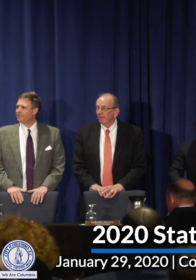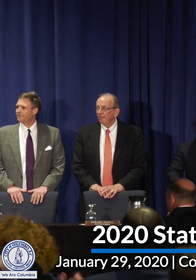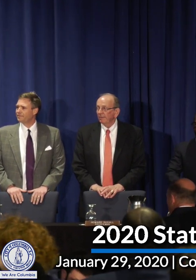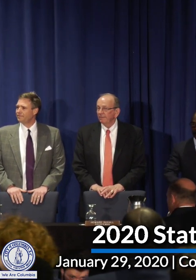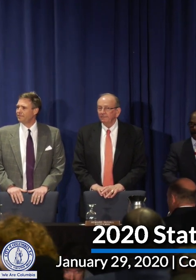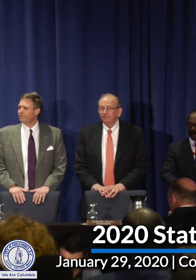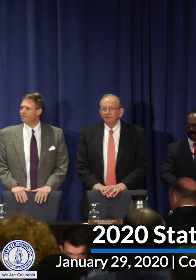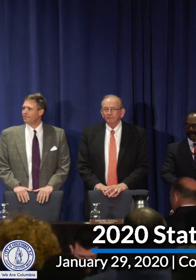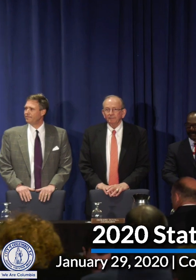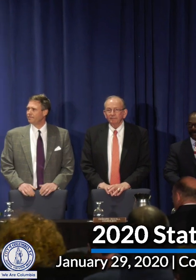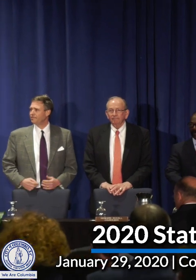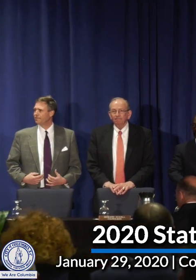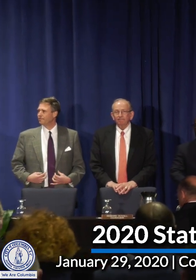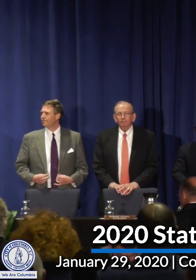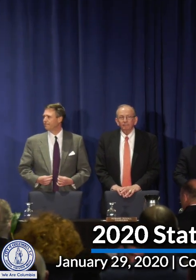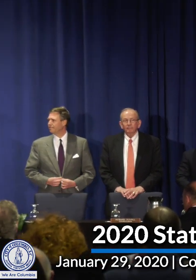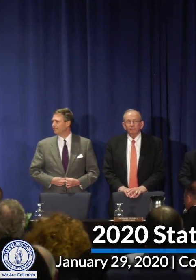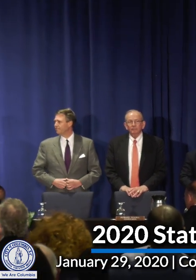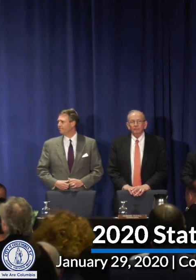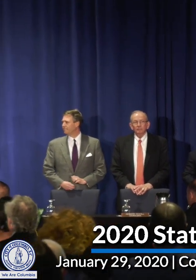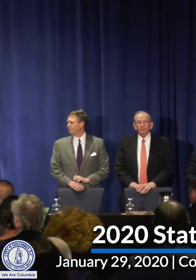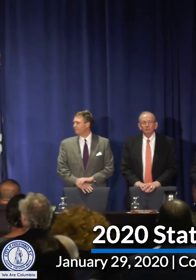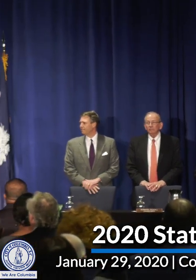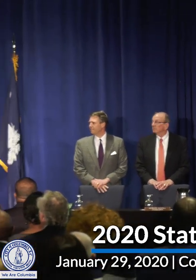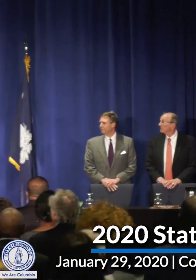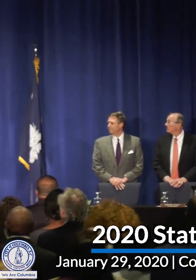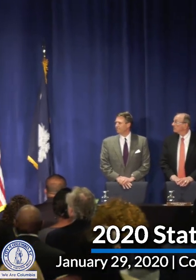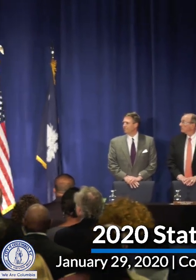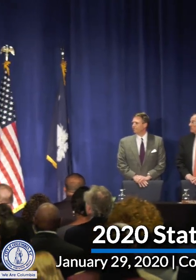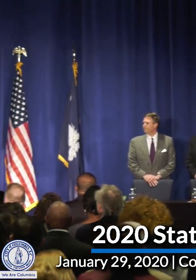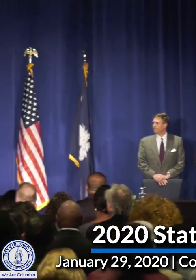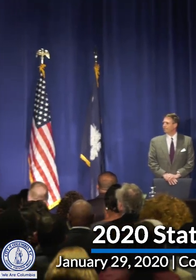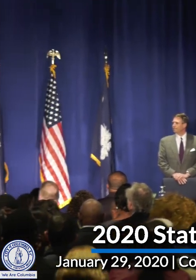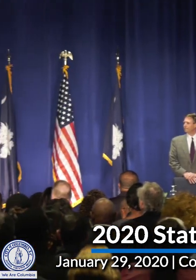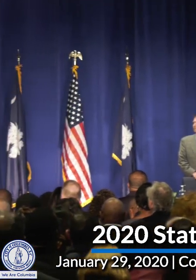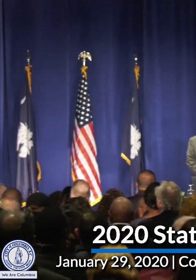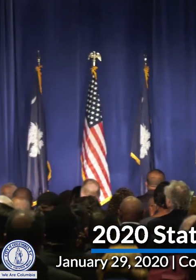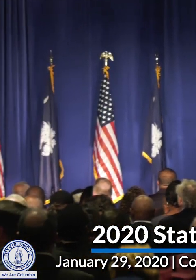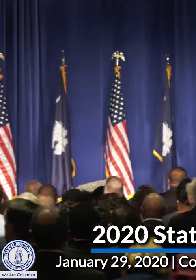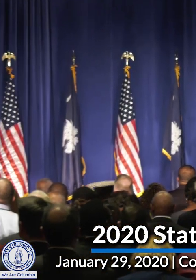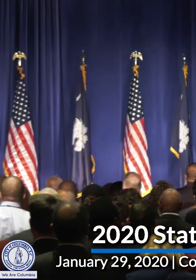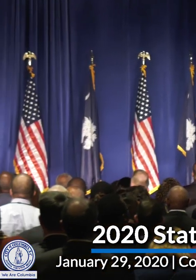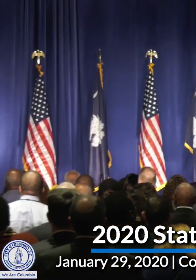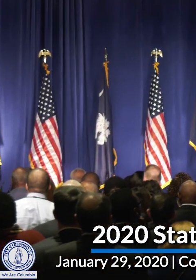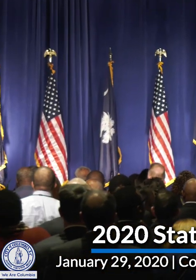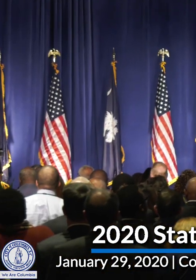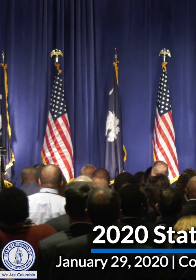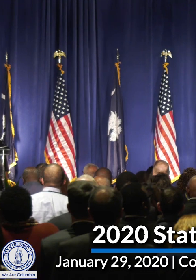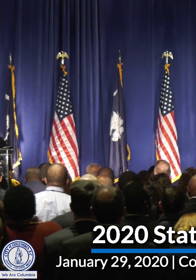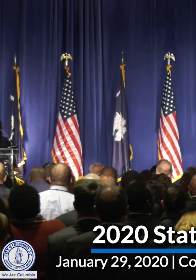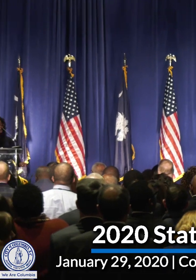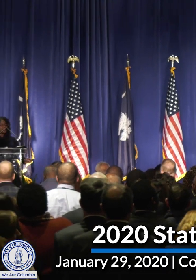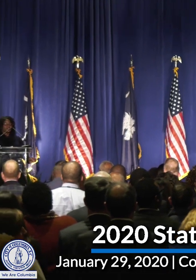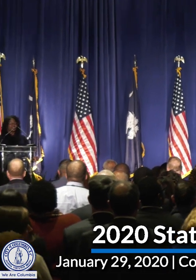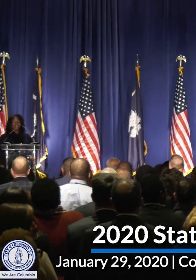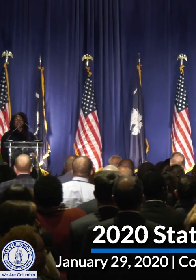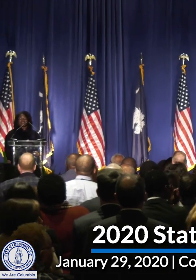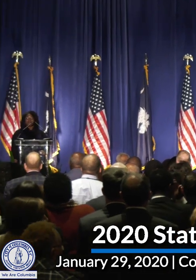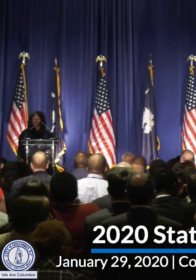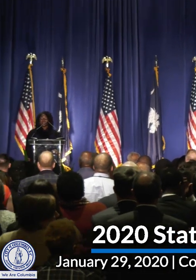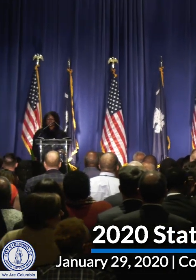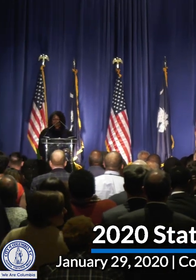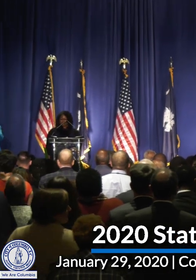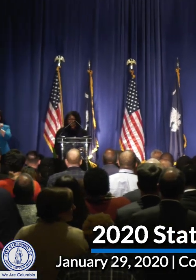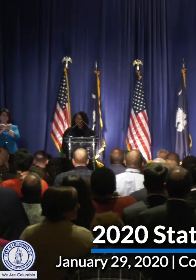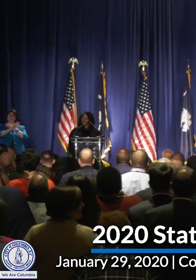of colors by the City of Columbia Color Guard. The Color Guard will be followed by the national anthem, but this year it's not